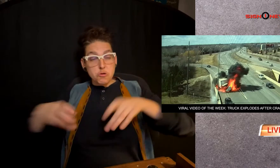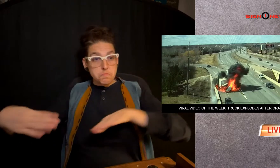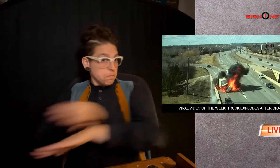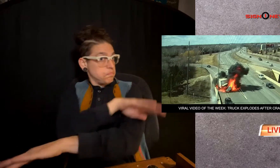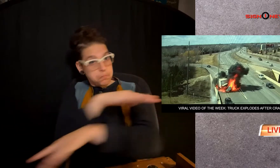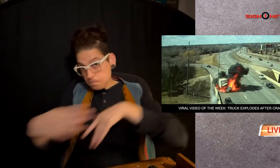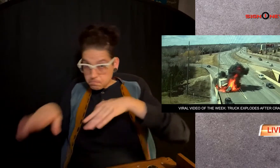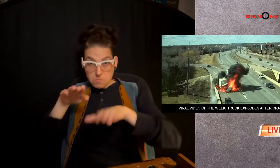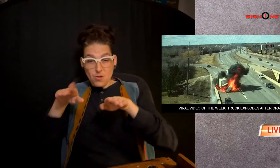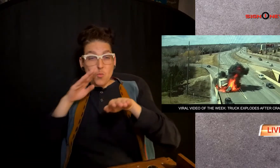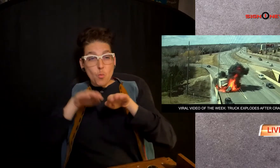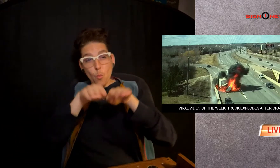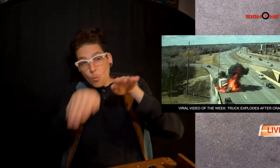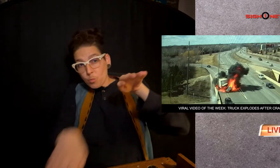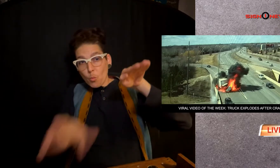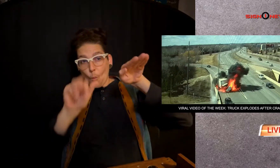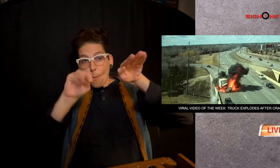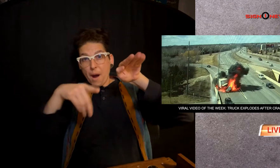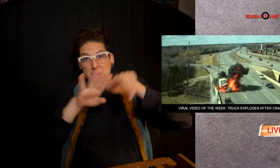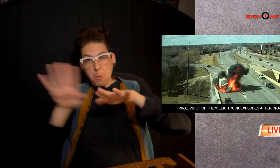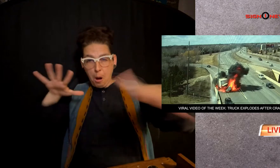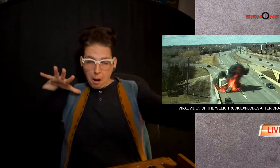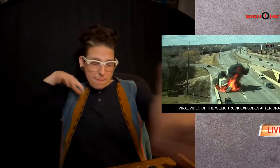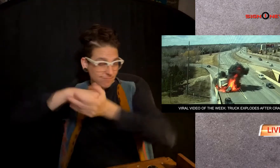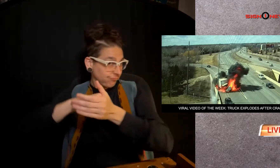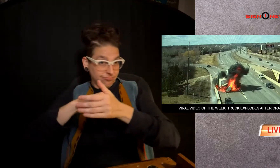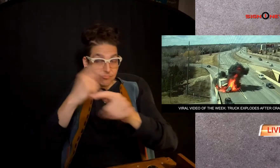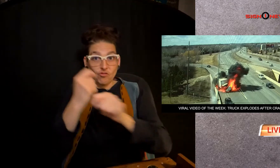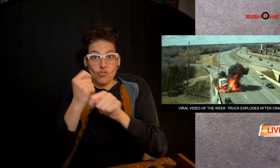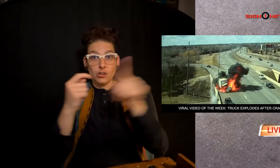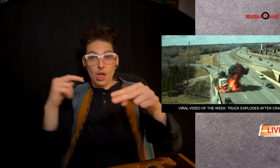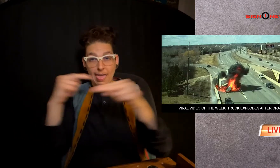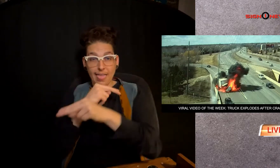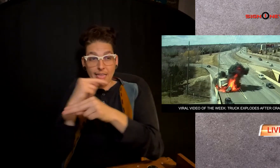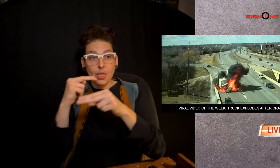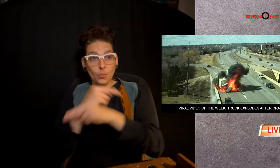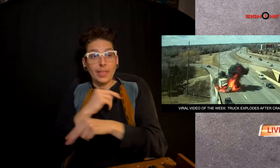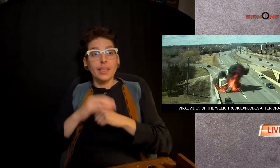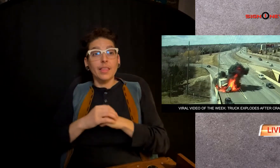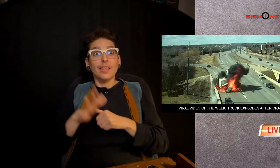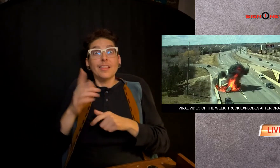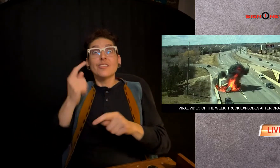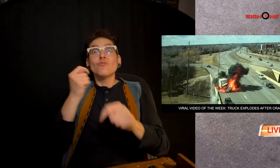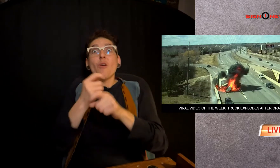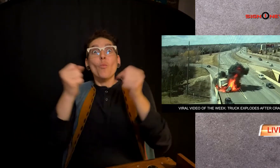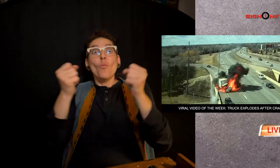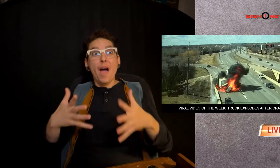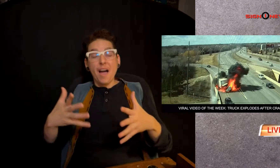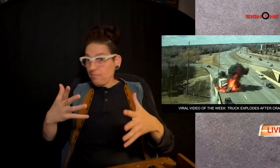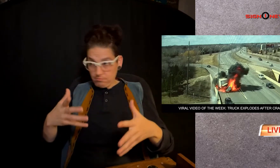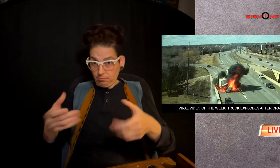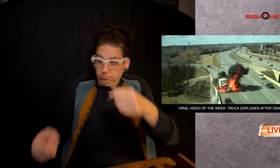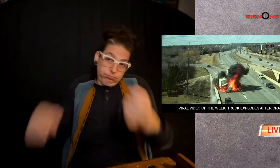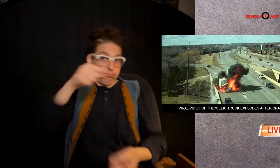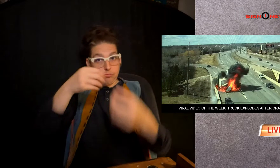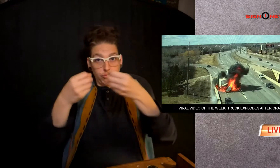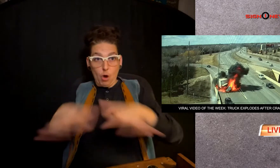loses control on an on-ramp and slams into a truck on the highway. The truck driver